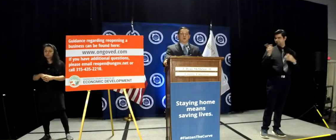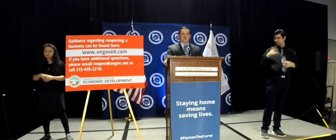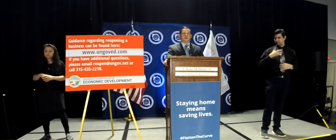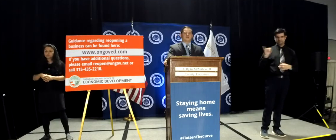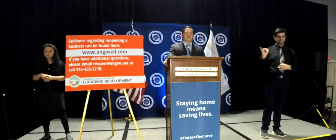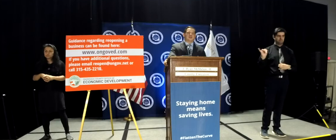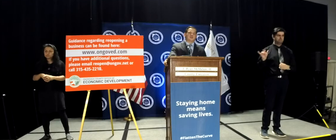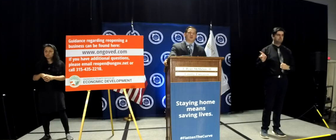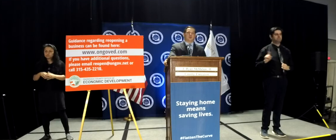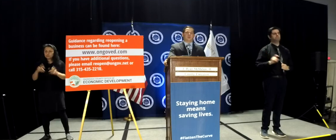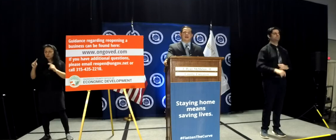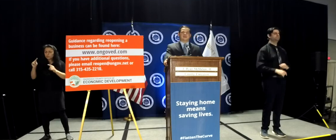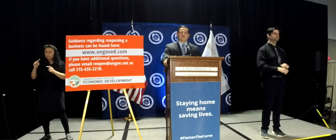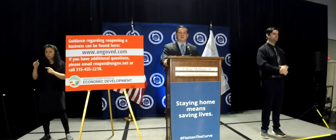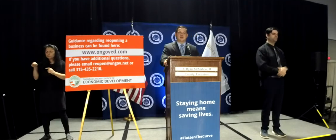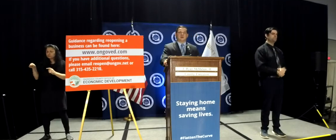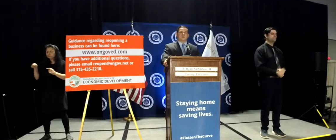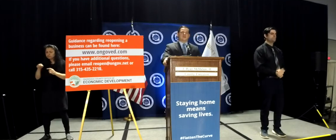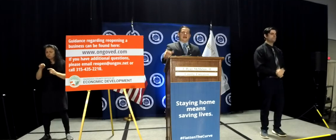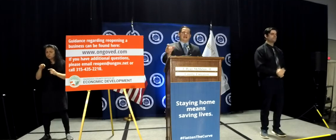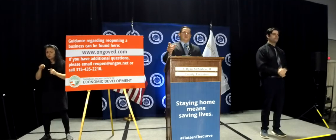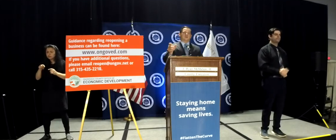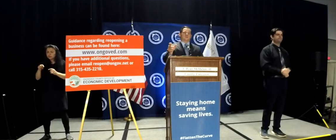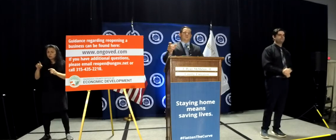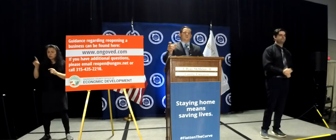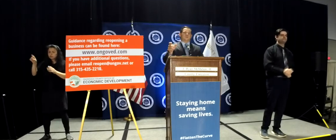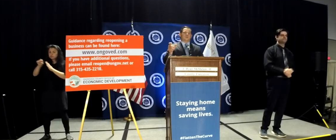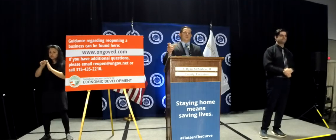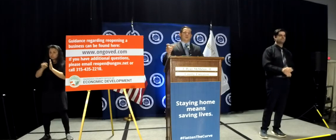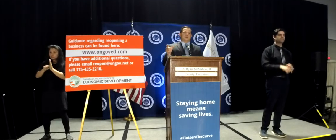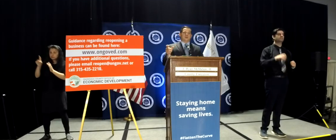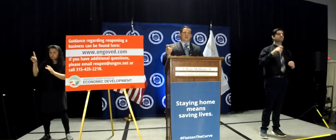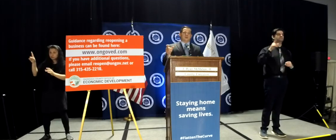certain part of the state's internal process was kind of,